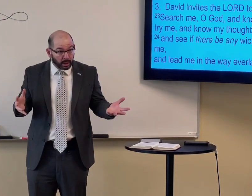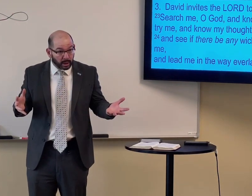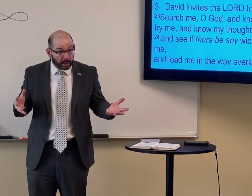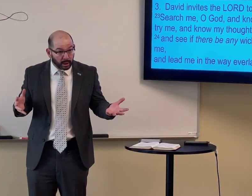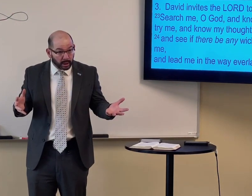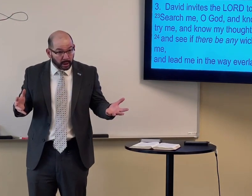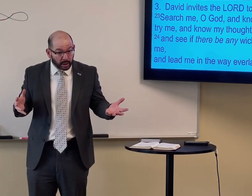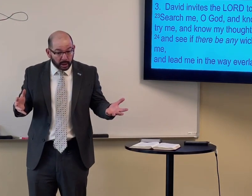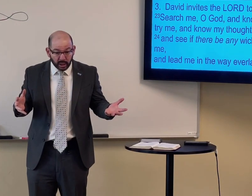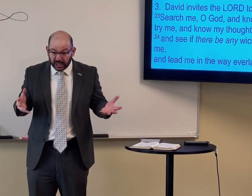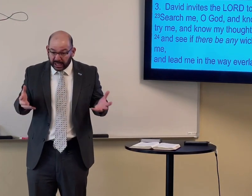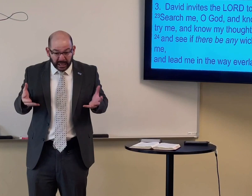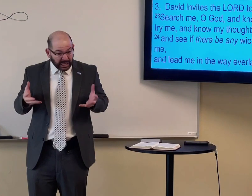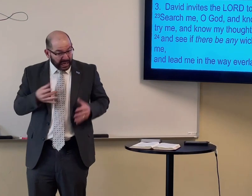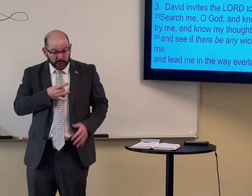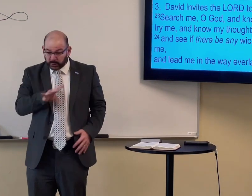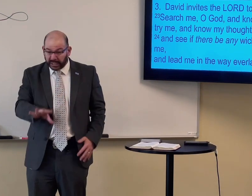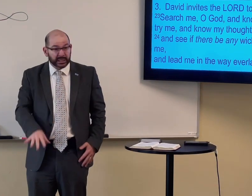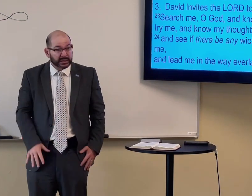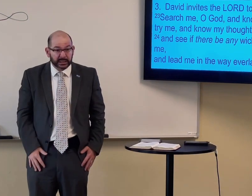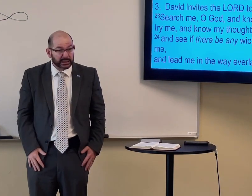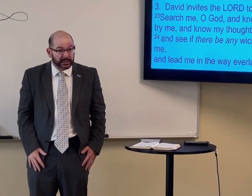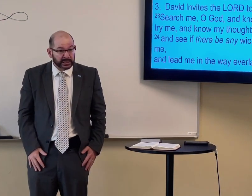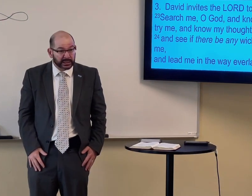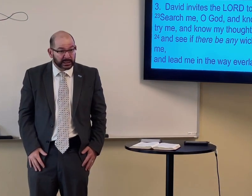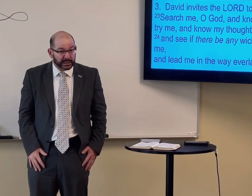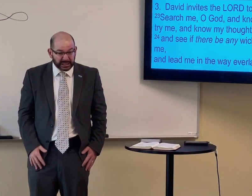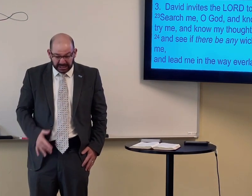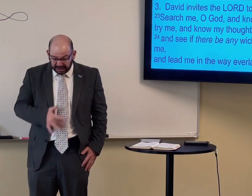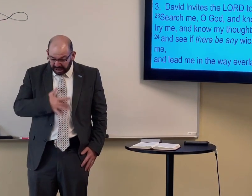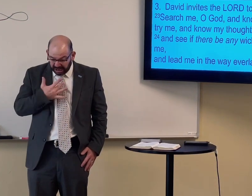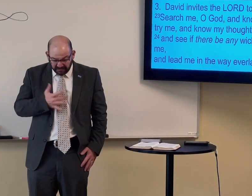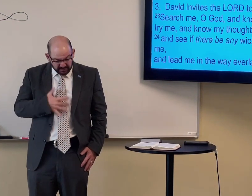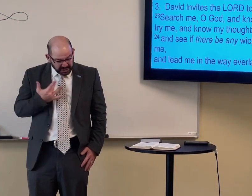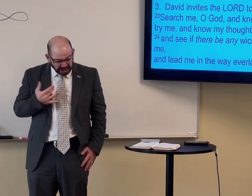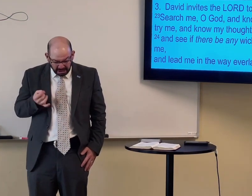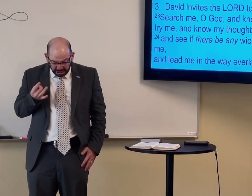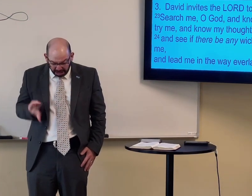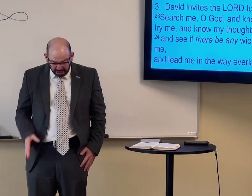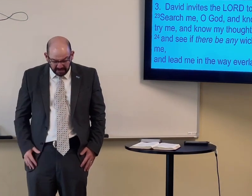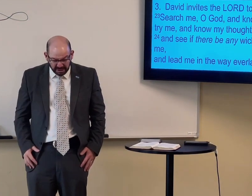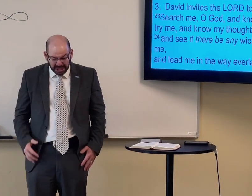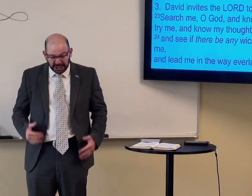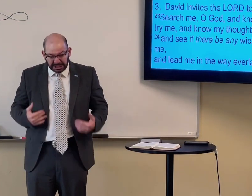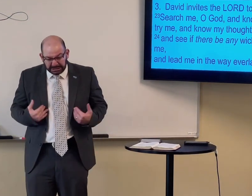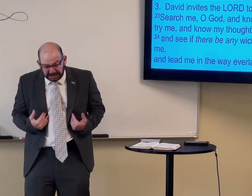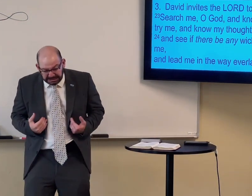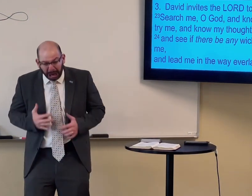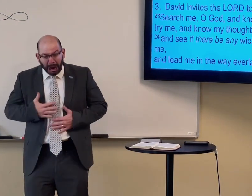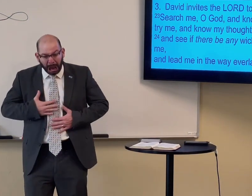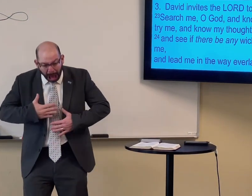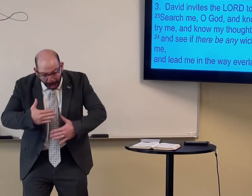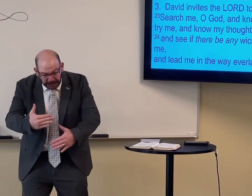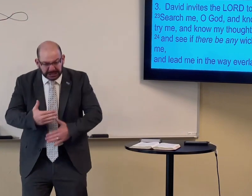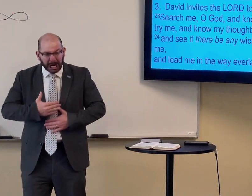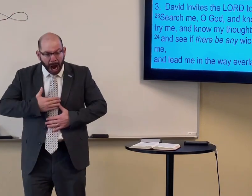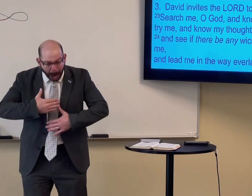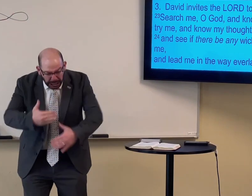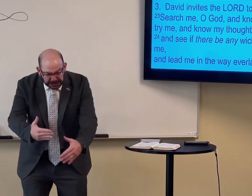going to happen. And we don't like being tired. We feel awful. You know, we're all out of breath